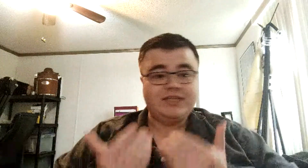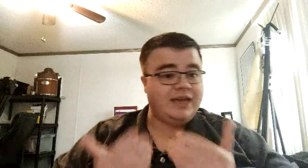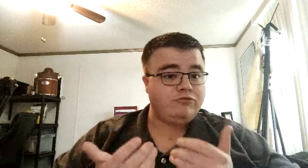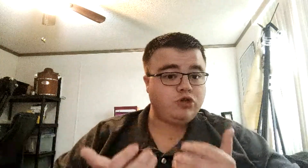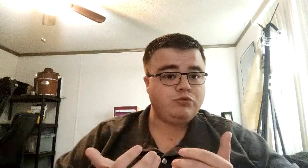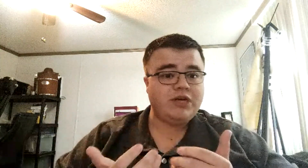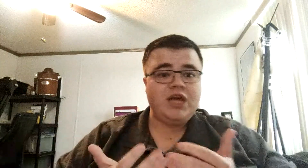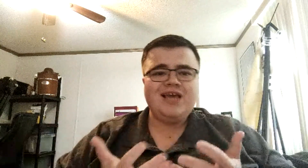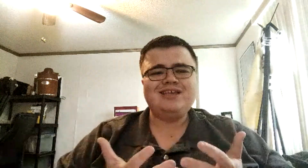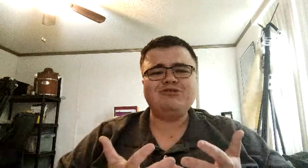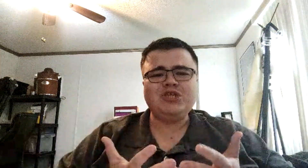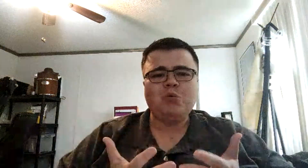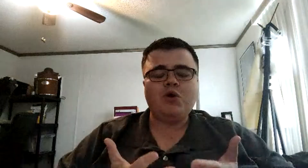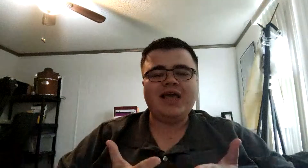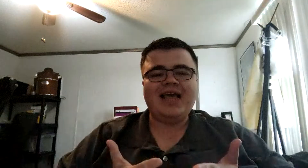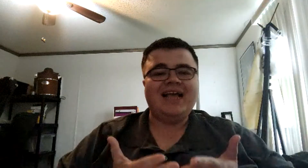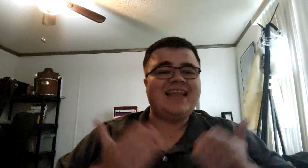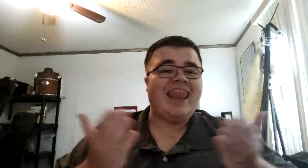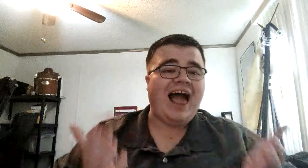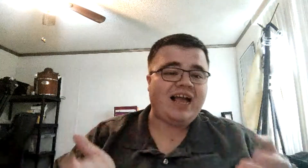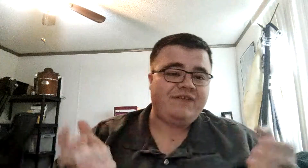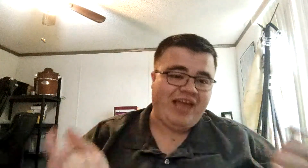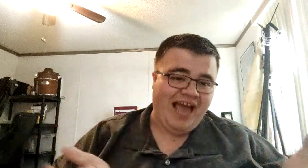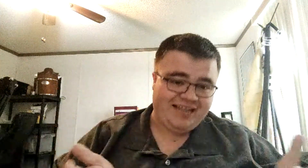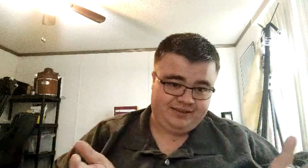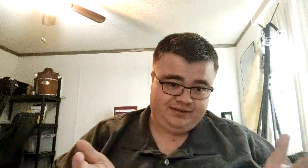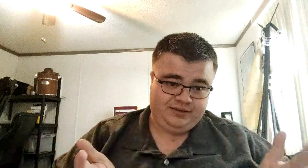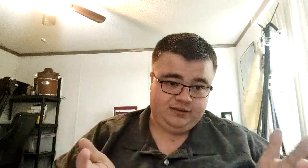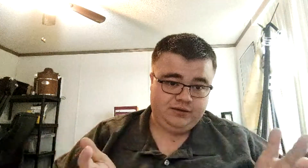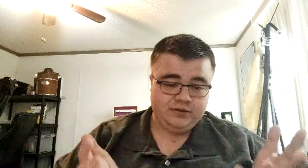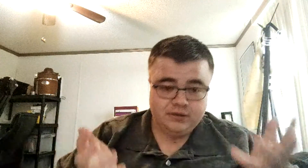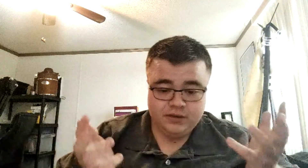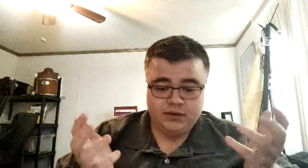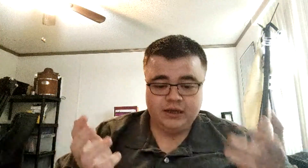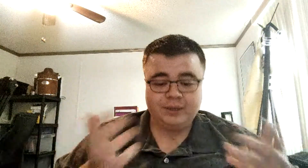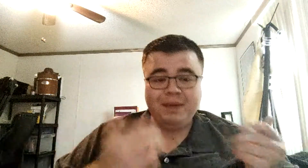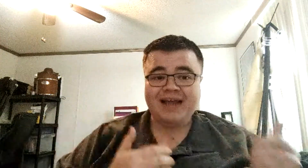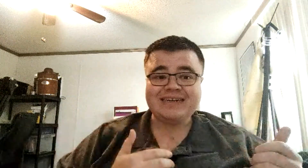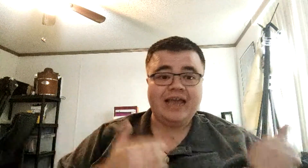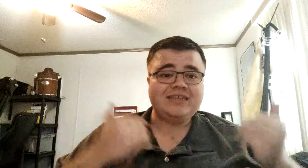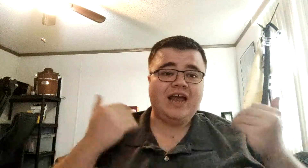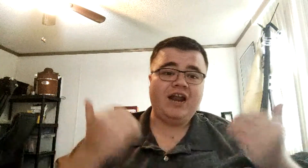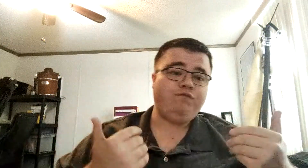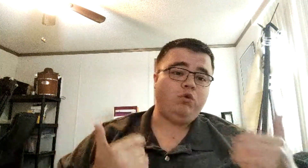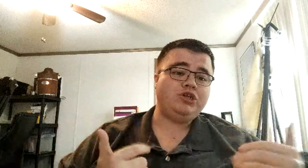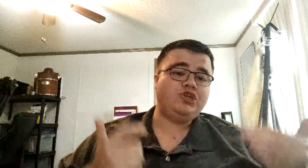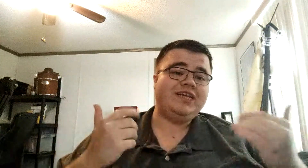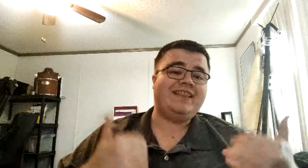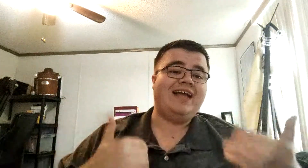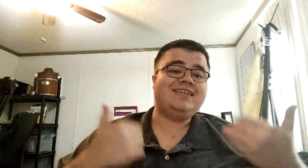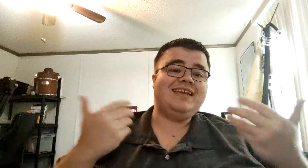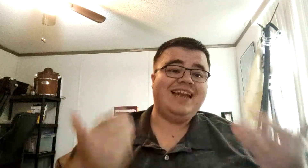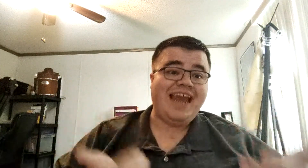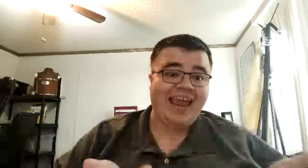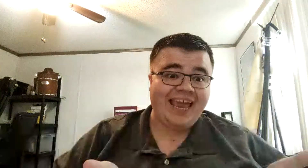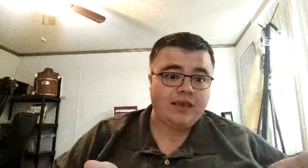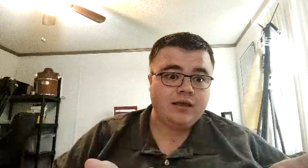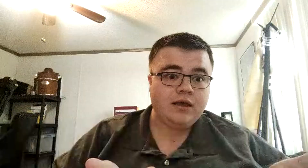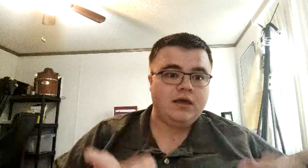deaf children usually is a lack of access. In the back of days, and unfortunately, that today